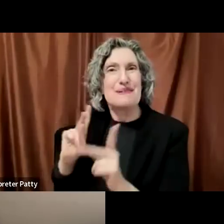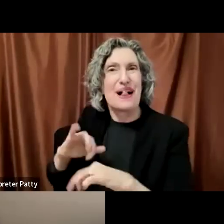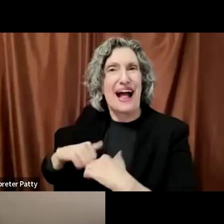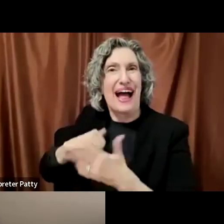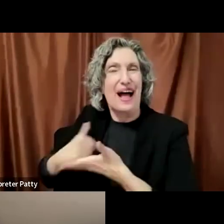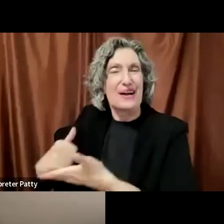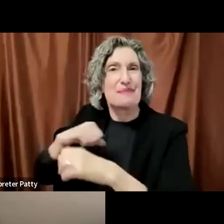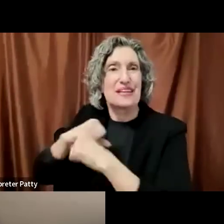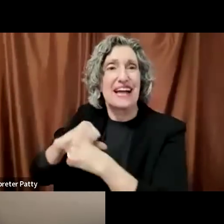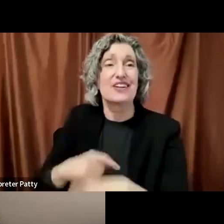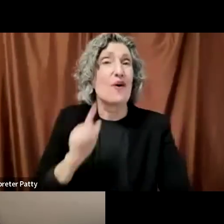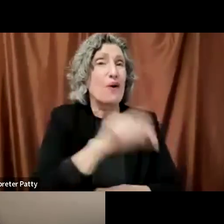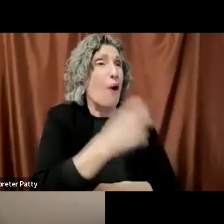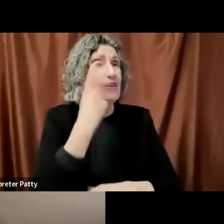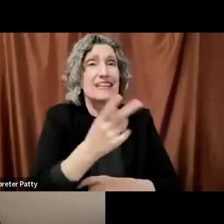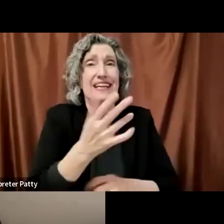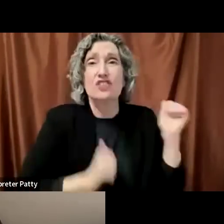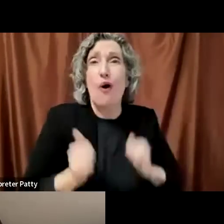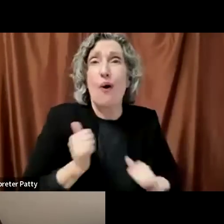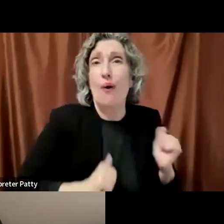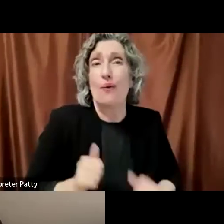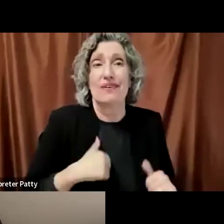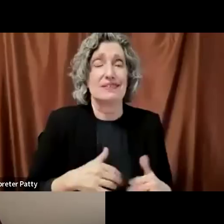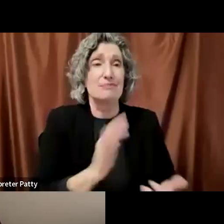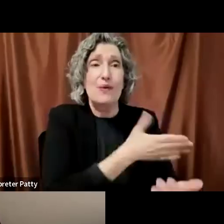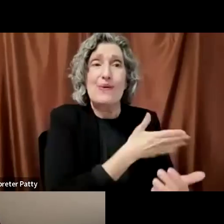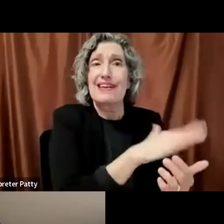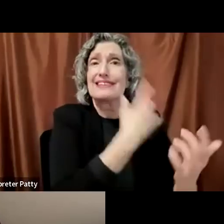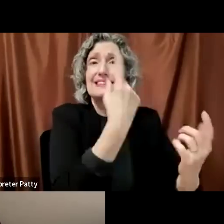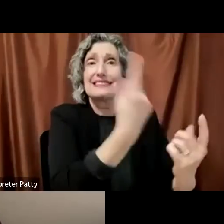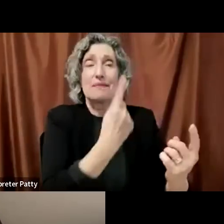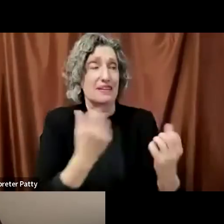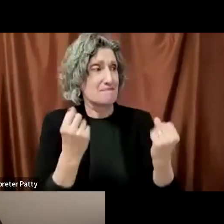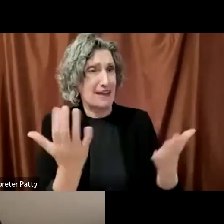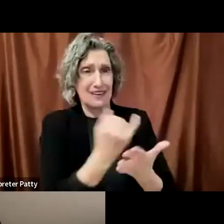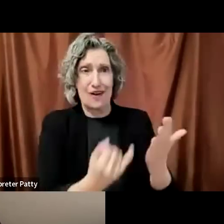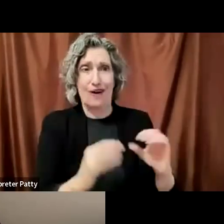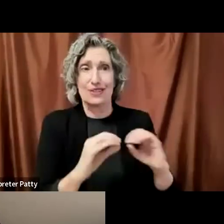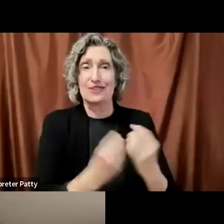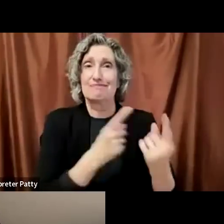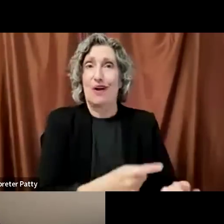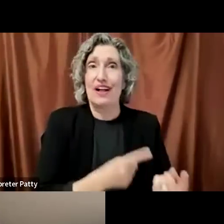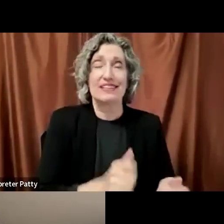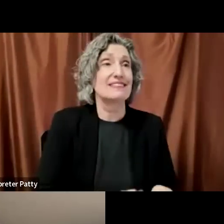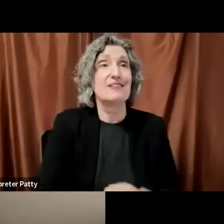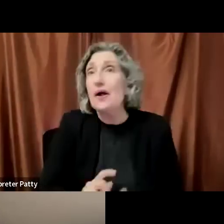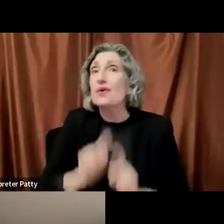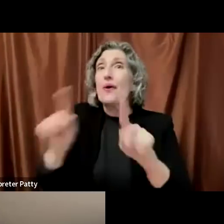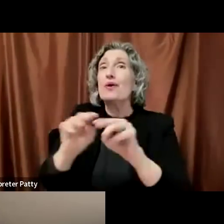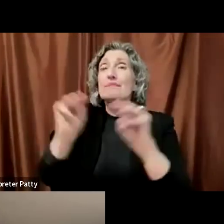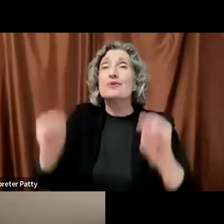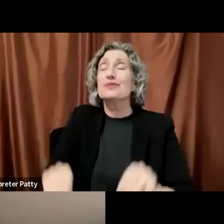see a theater show. A lot of arts organizations are struggling right now. Go support museums and just